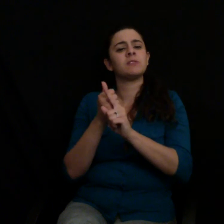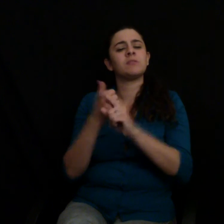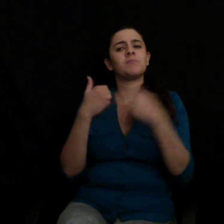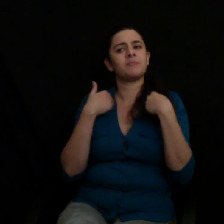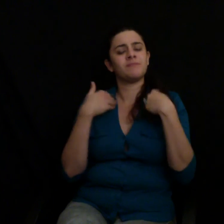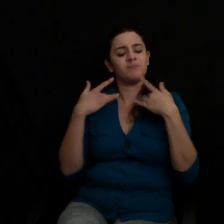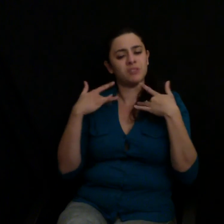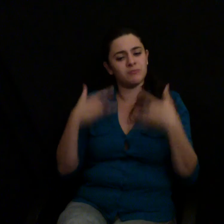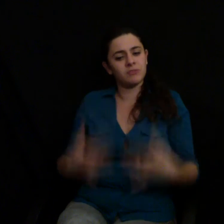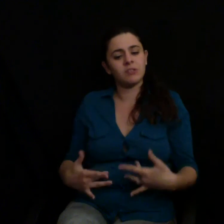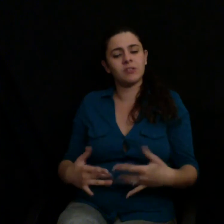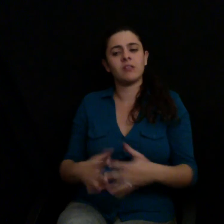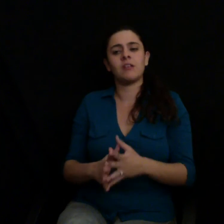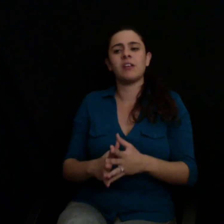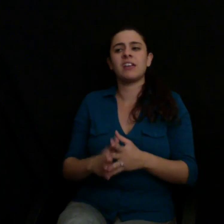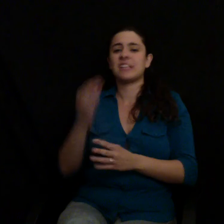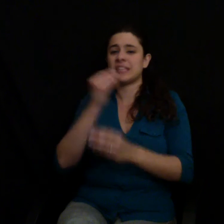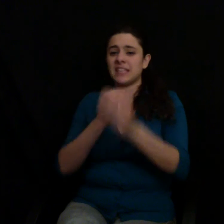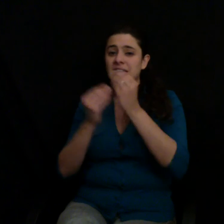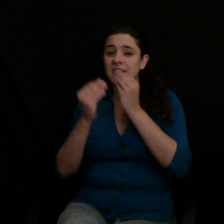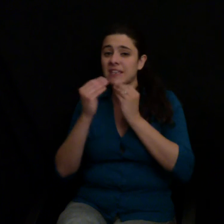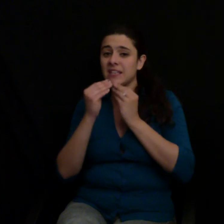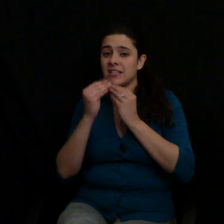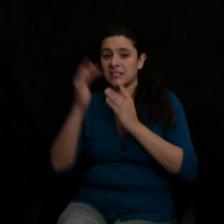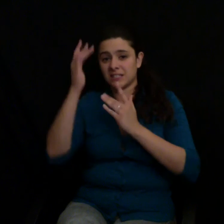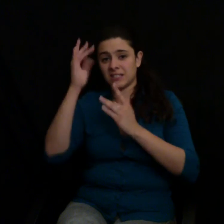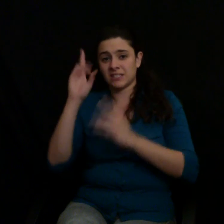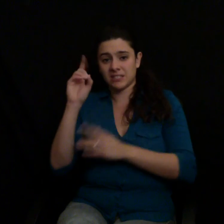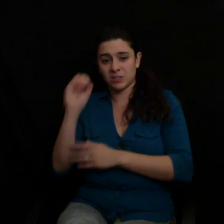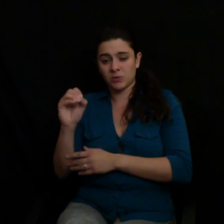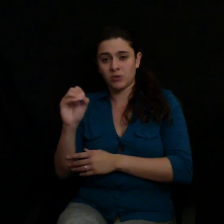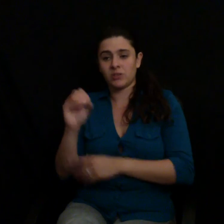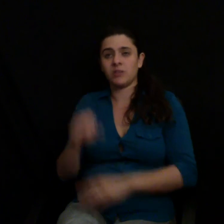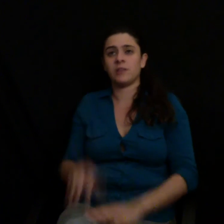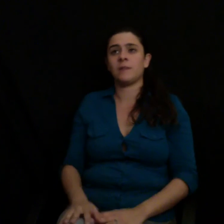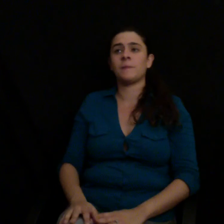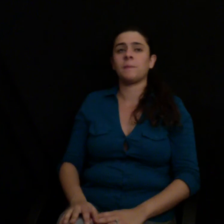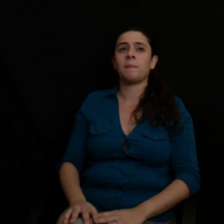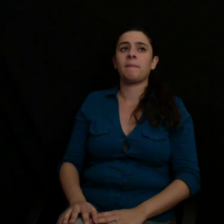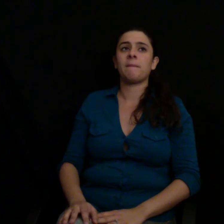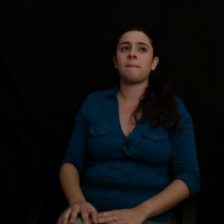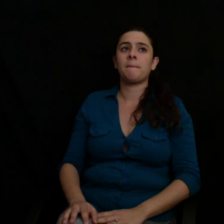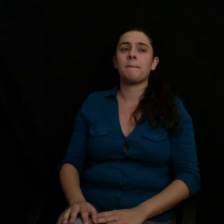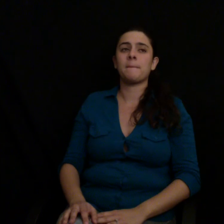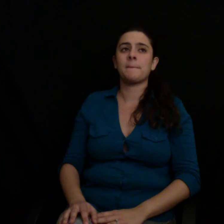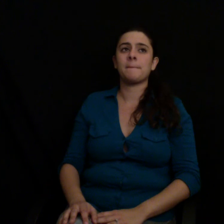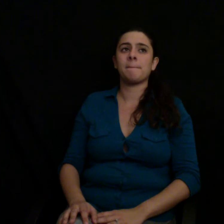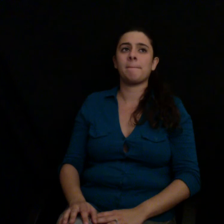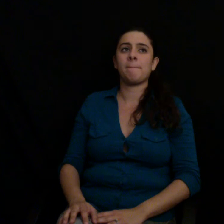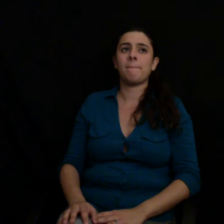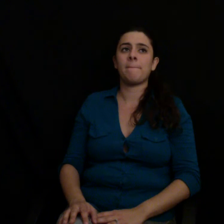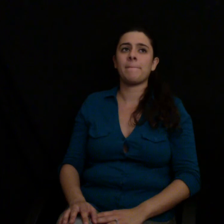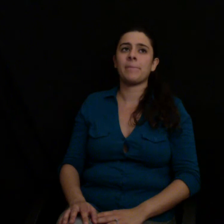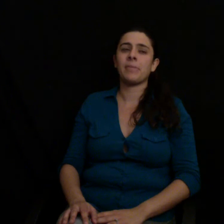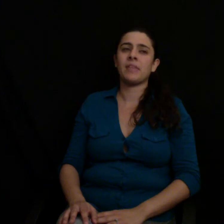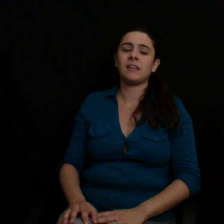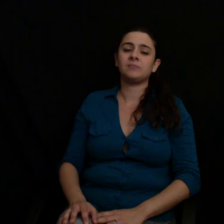depression and eating disorders, and I kind of wish I had it in front of me right now, but they were basically just saying that it was really nice